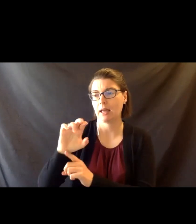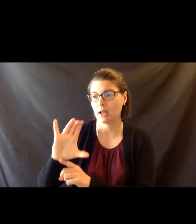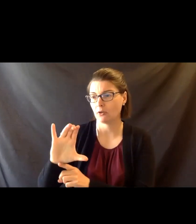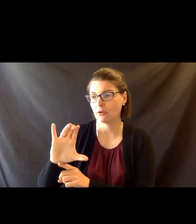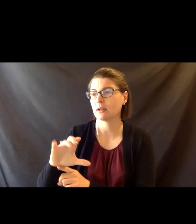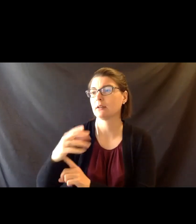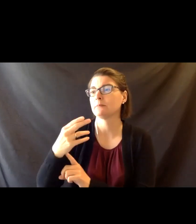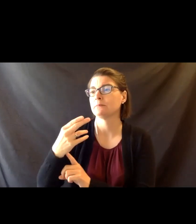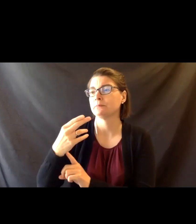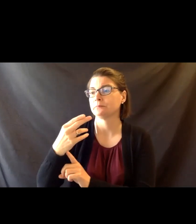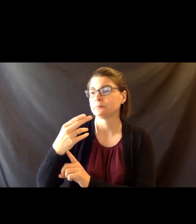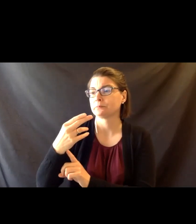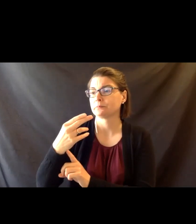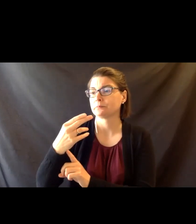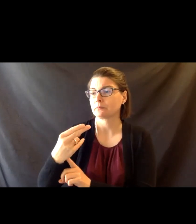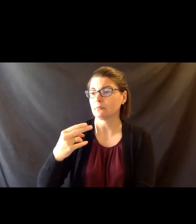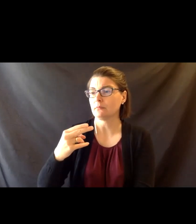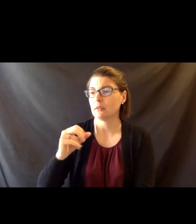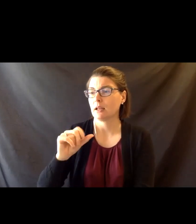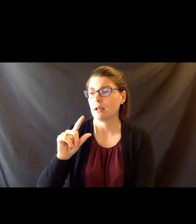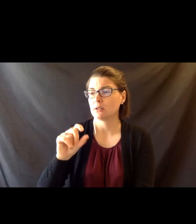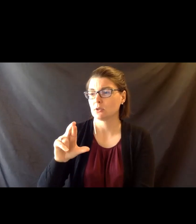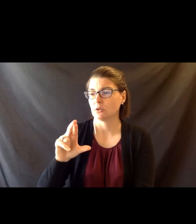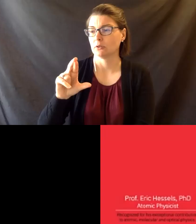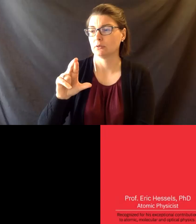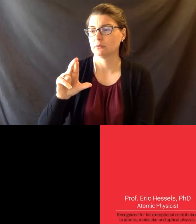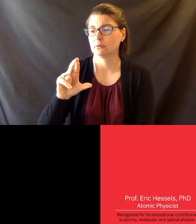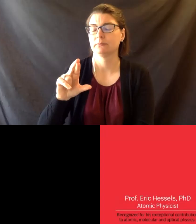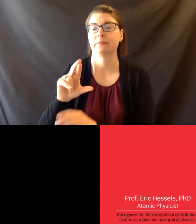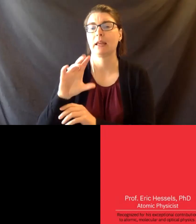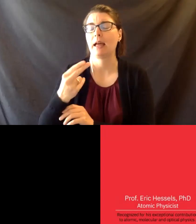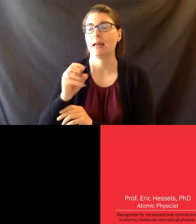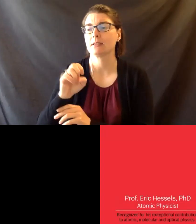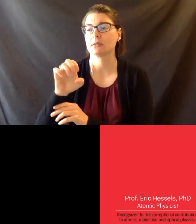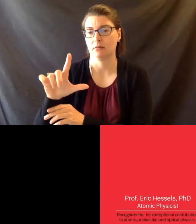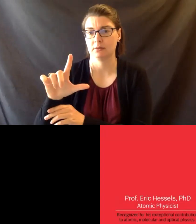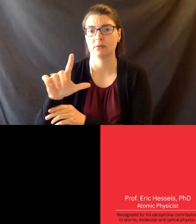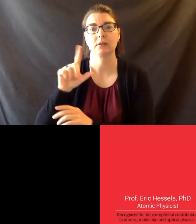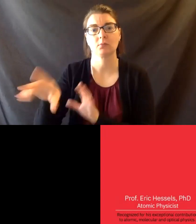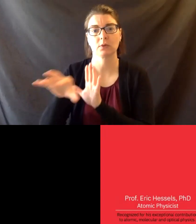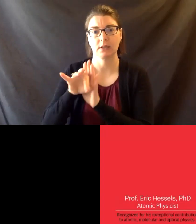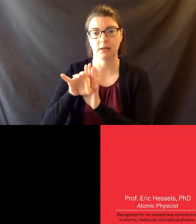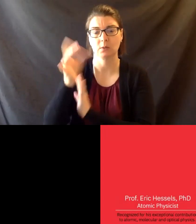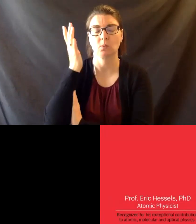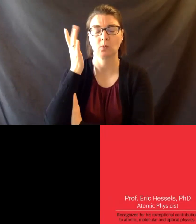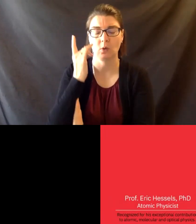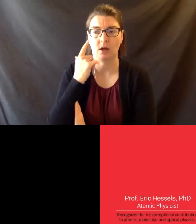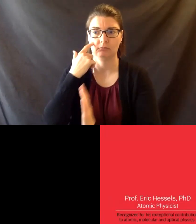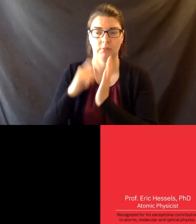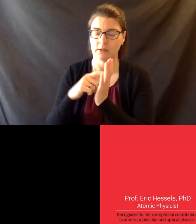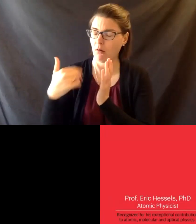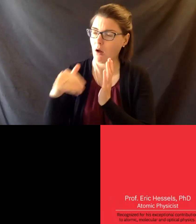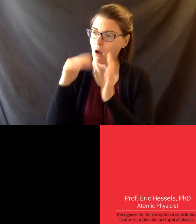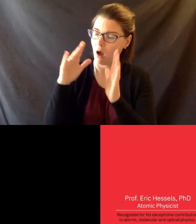Physics and Astronomy, Faculty of Science. Eric was selected for this award to honor his exceptional contributions